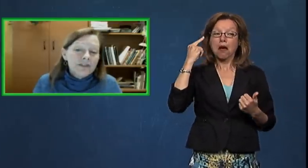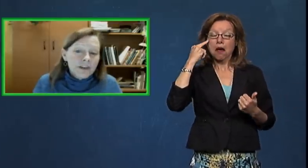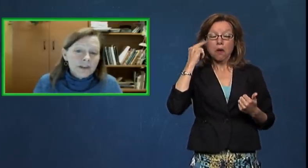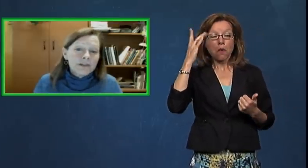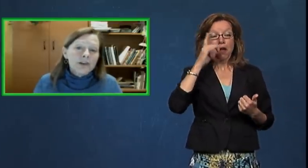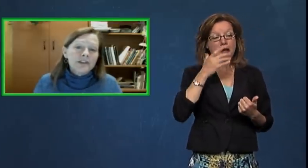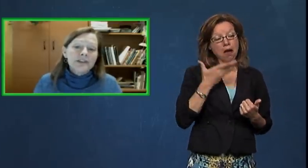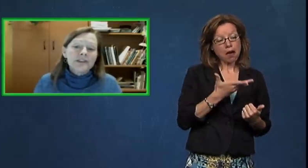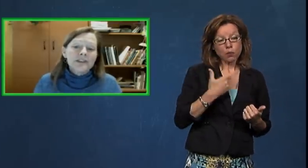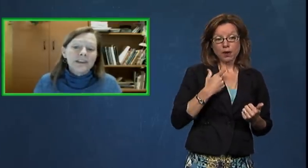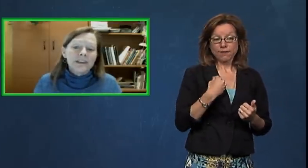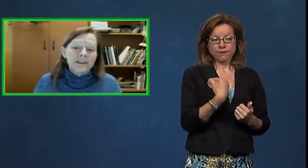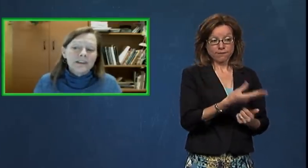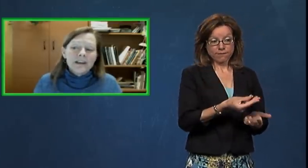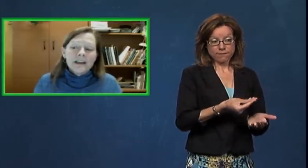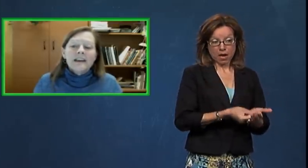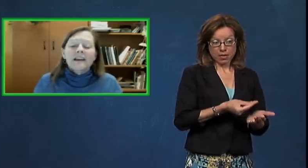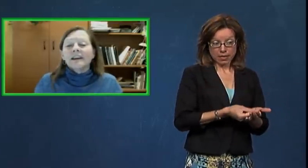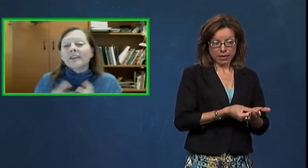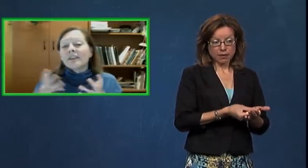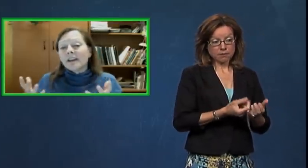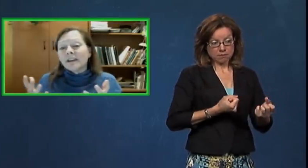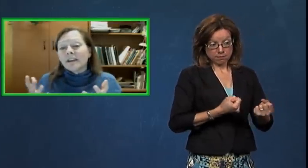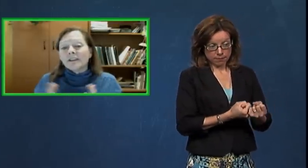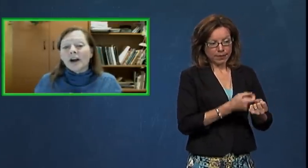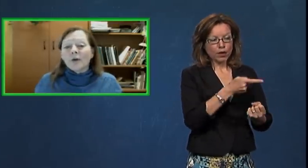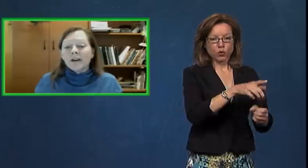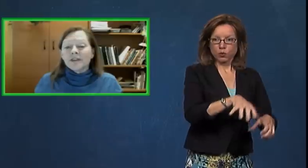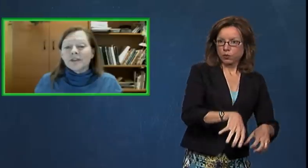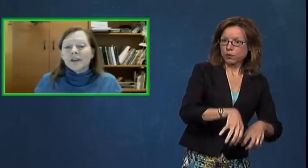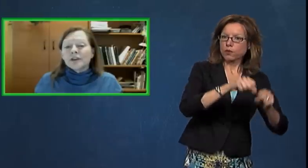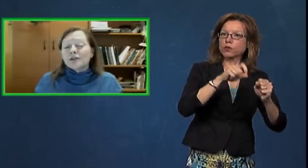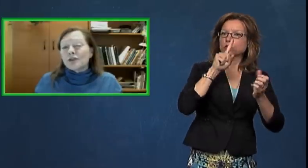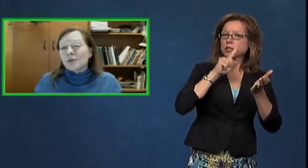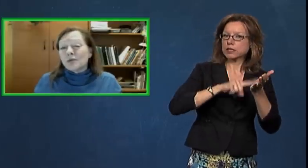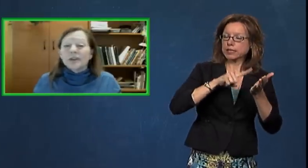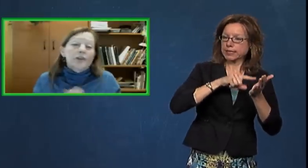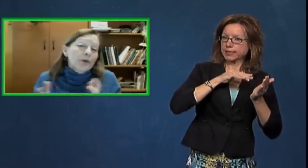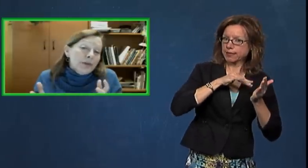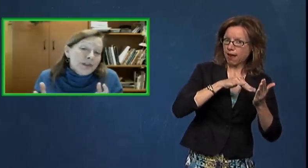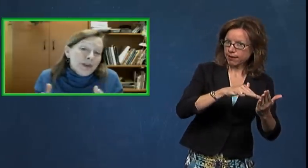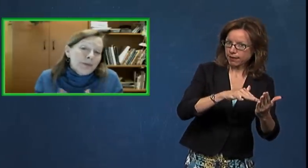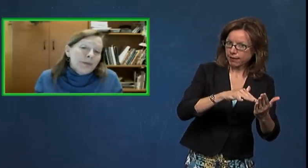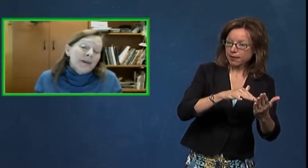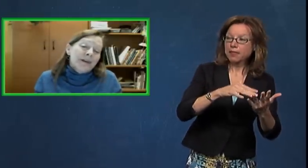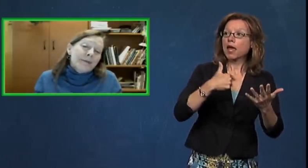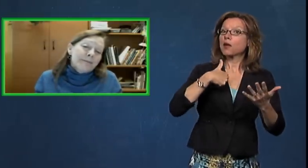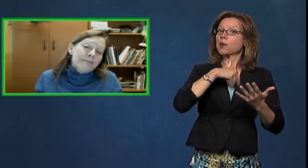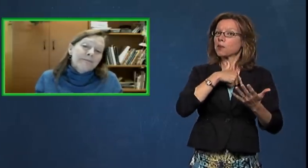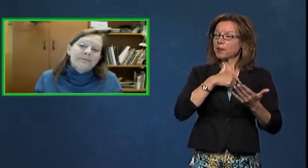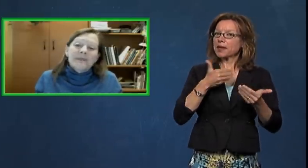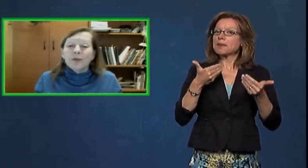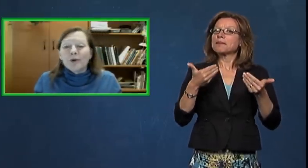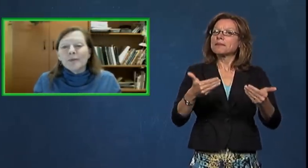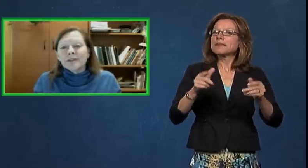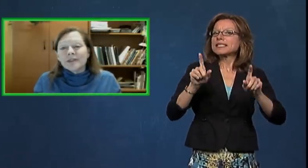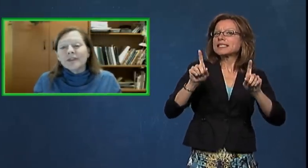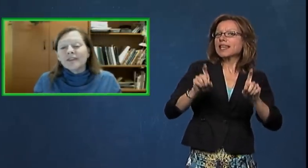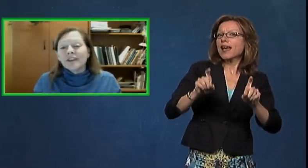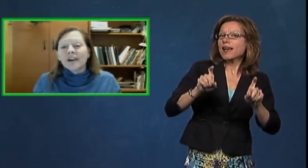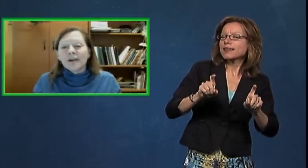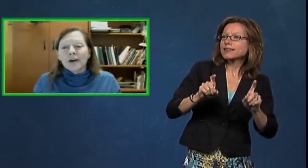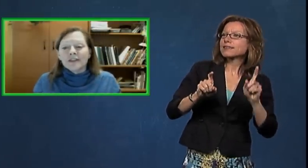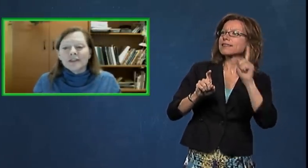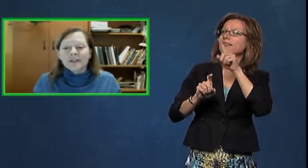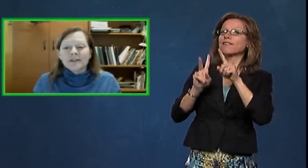some funding for us to study it and then allow us to interpret some appointments in